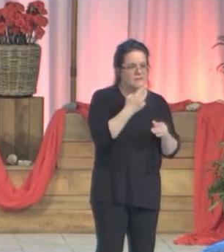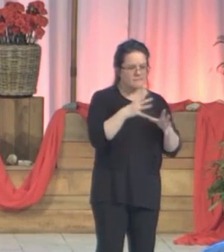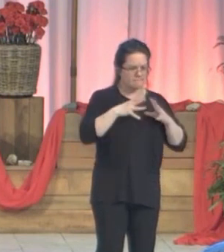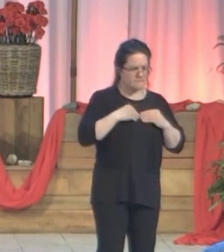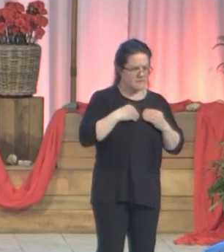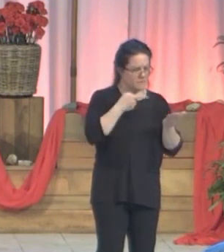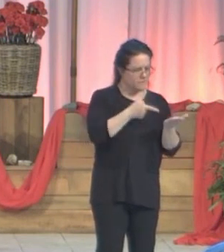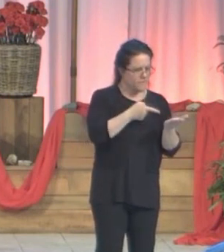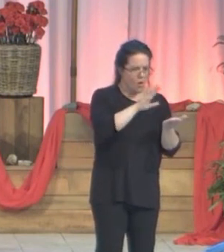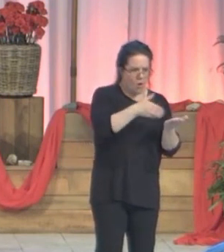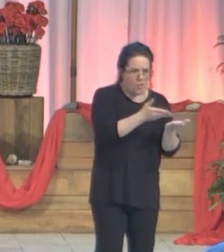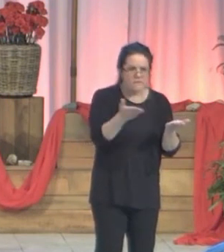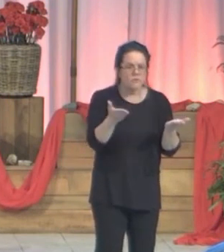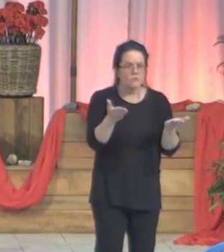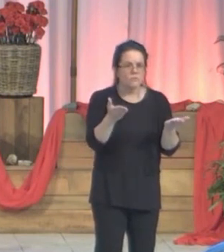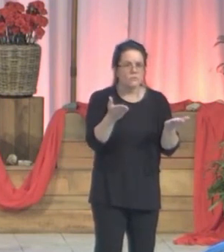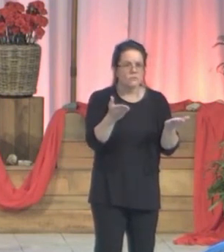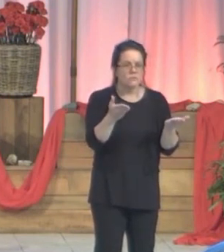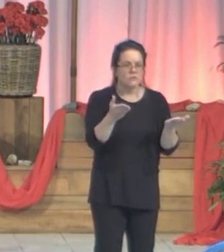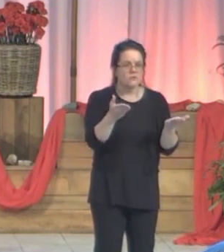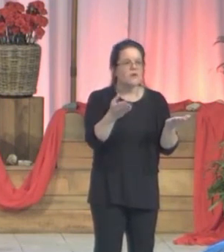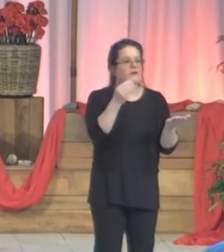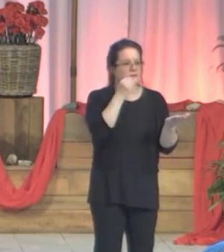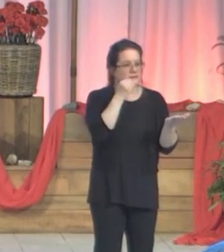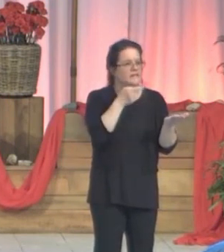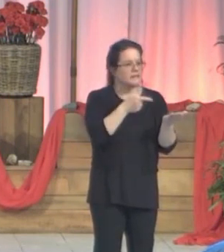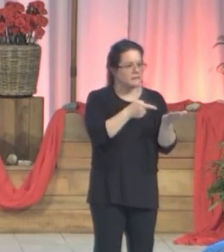this, all of you, and eat it.